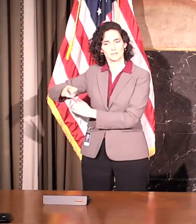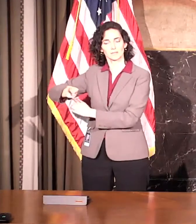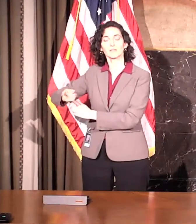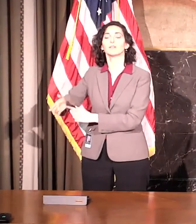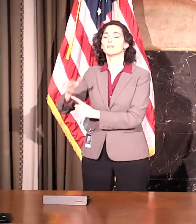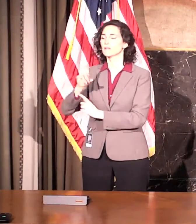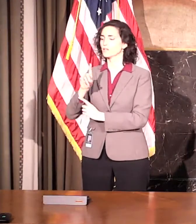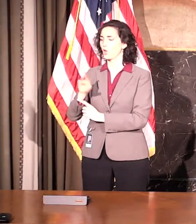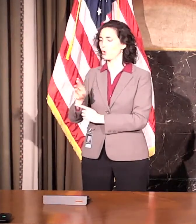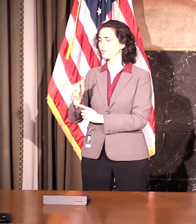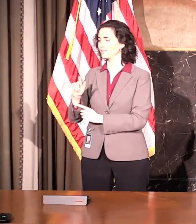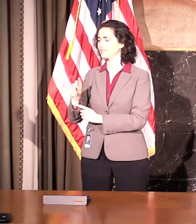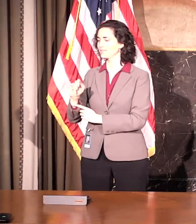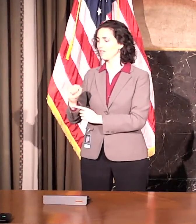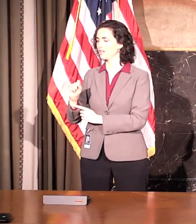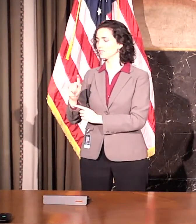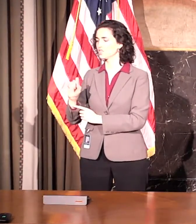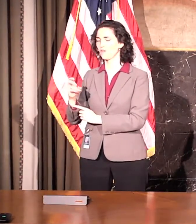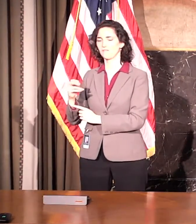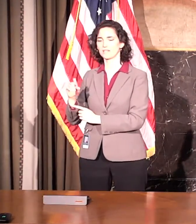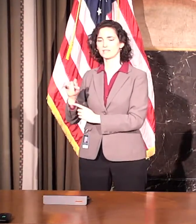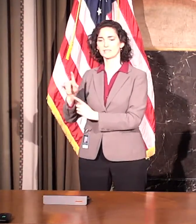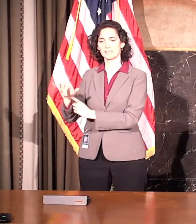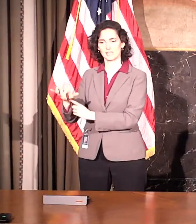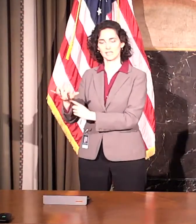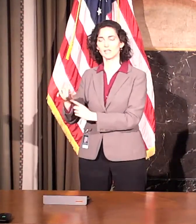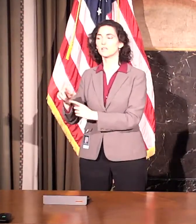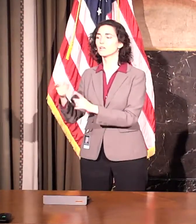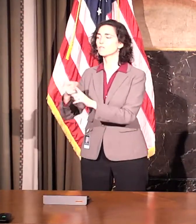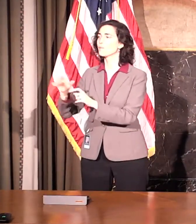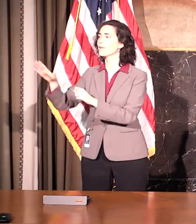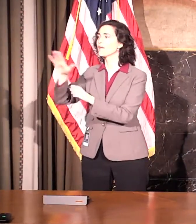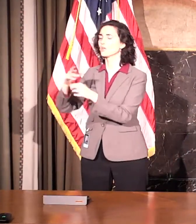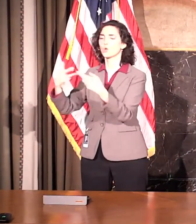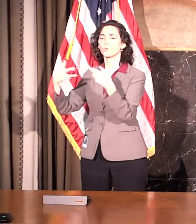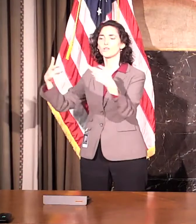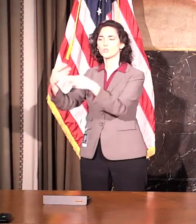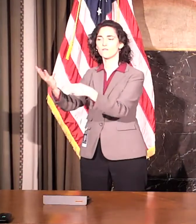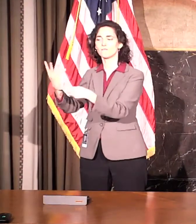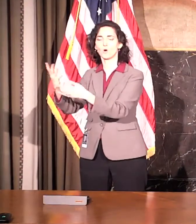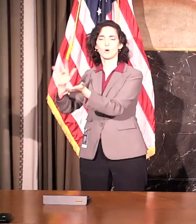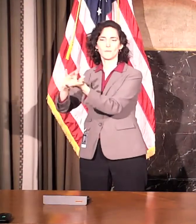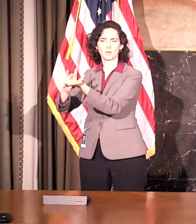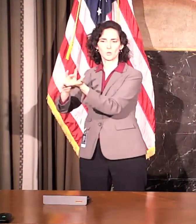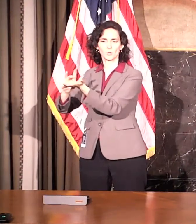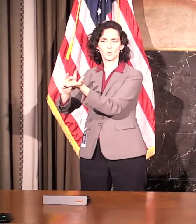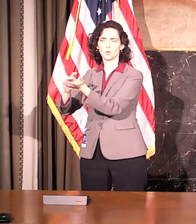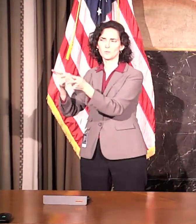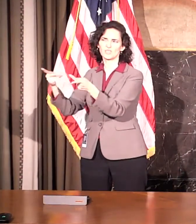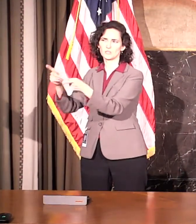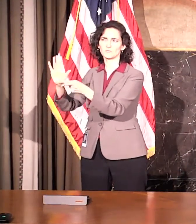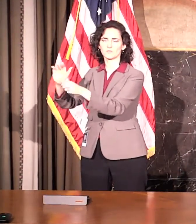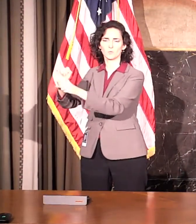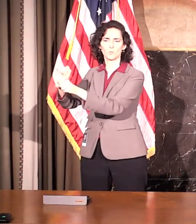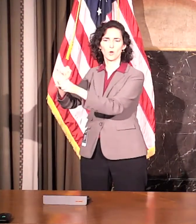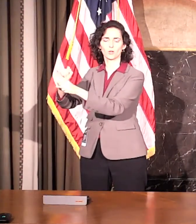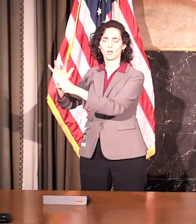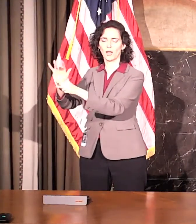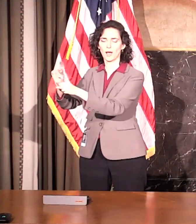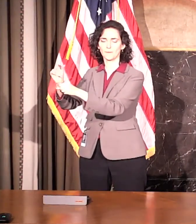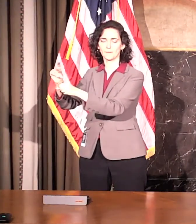Tina Stefanski from the Region 4 medical director, a position at the Office